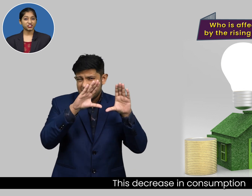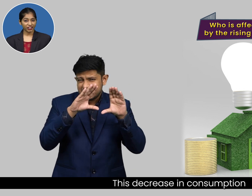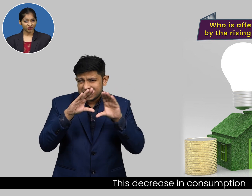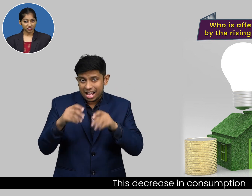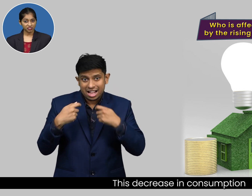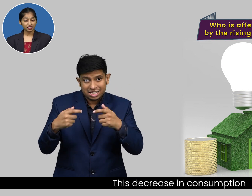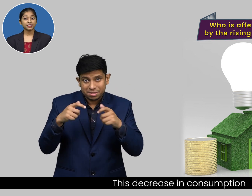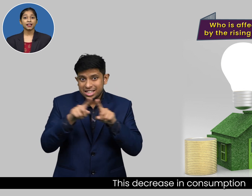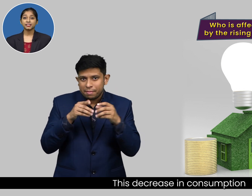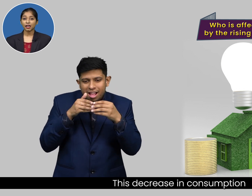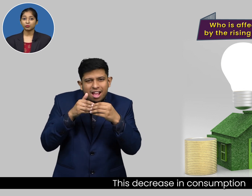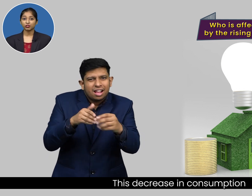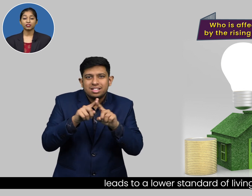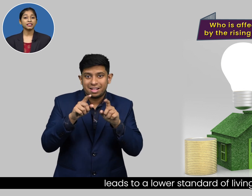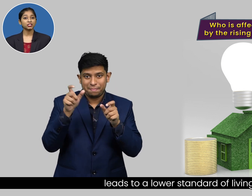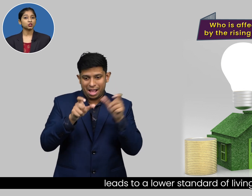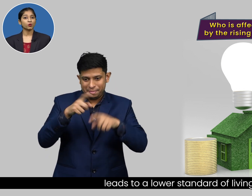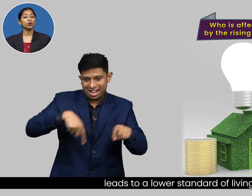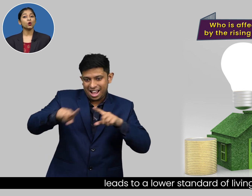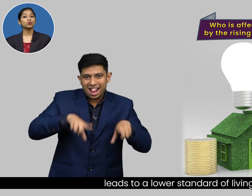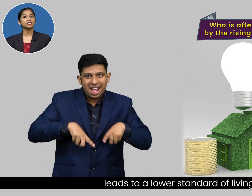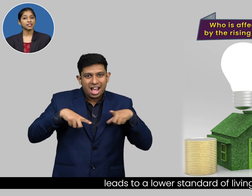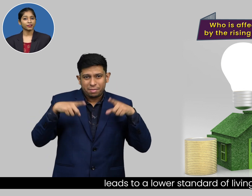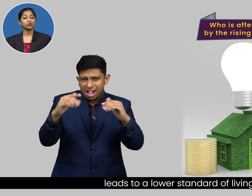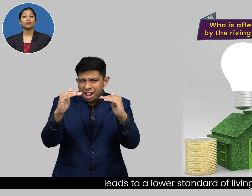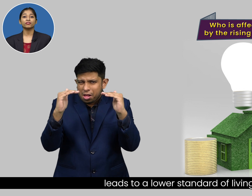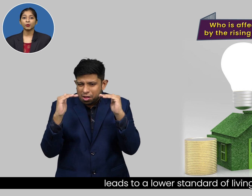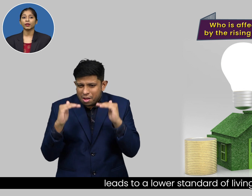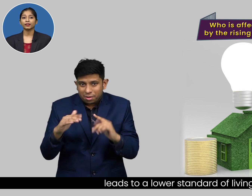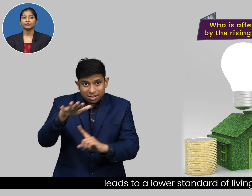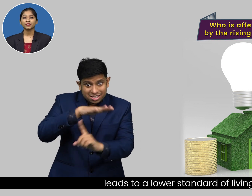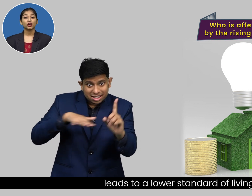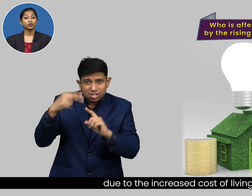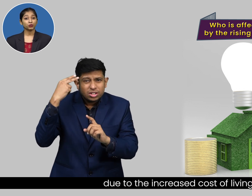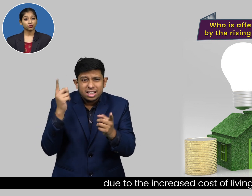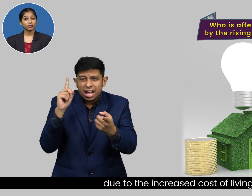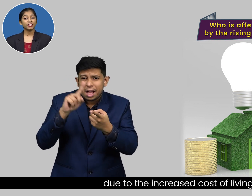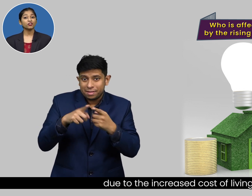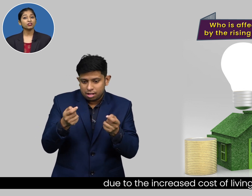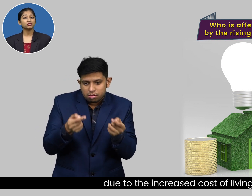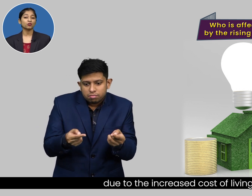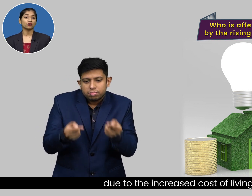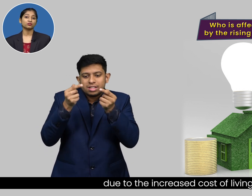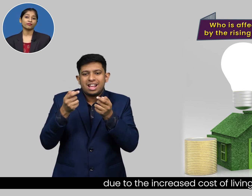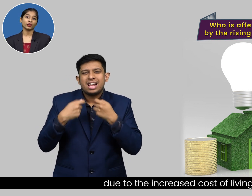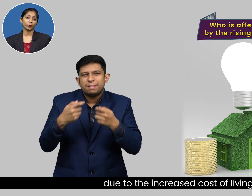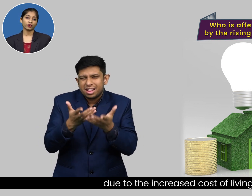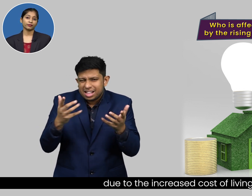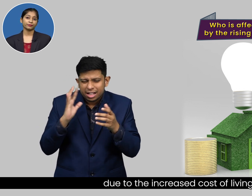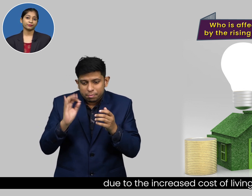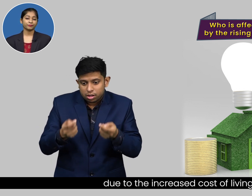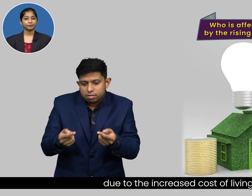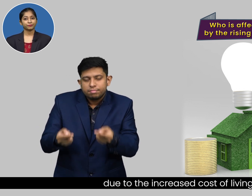This decrease in consumption leads to a lower standard of living due to the increased cost of